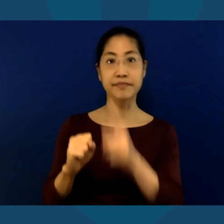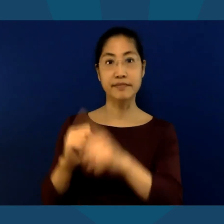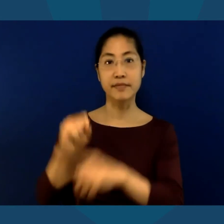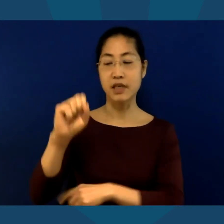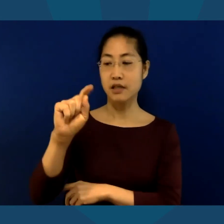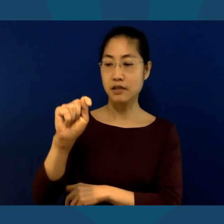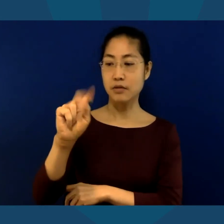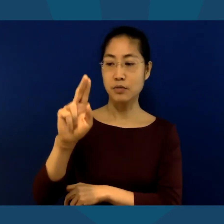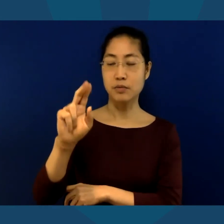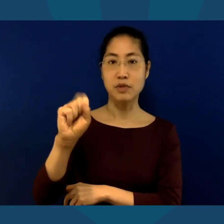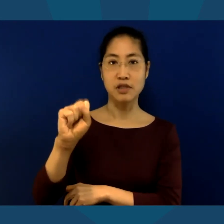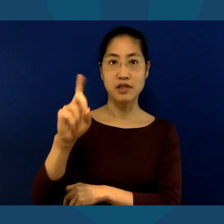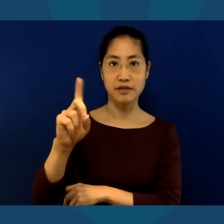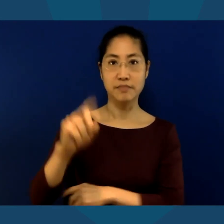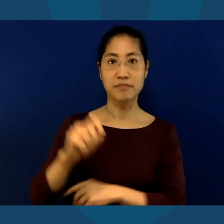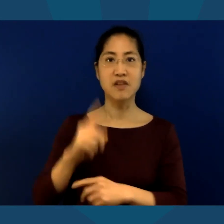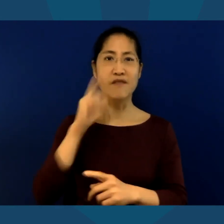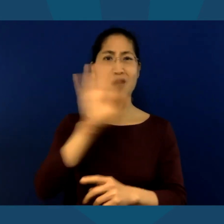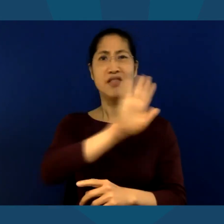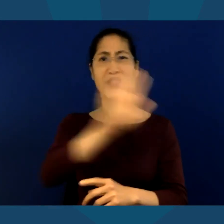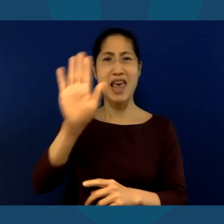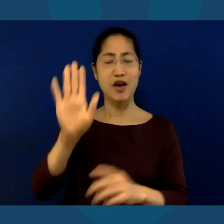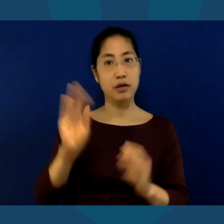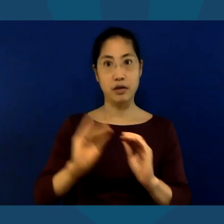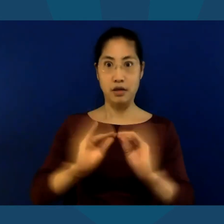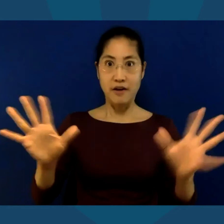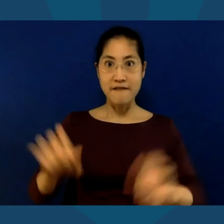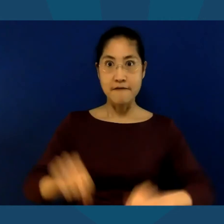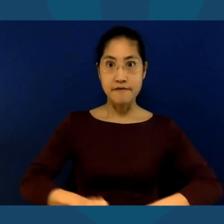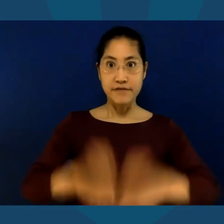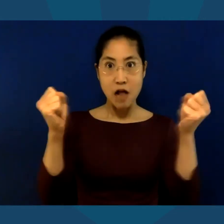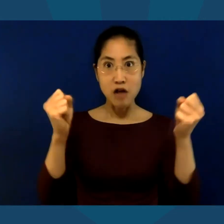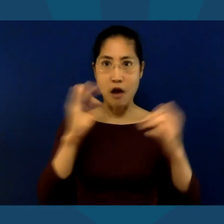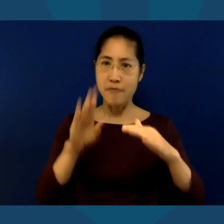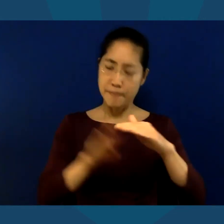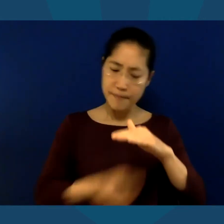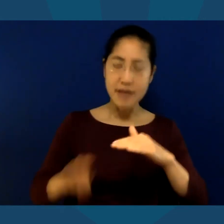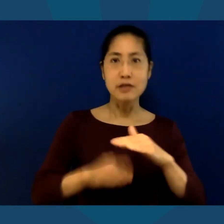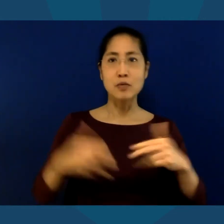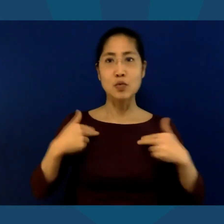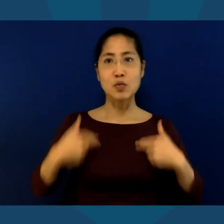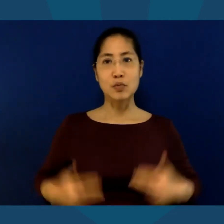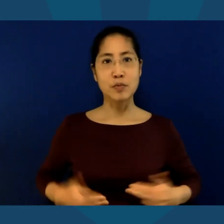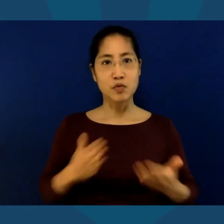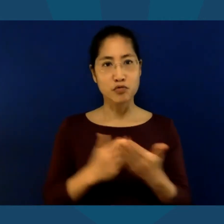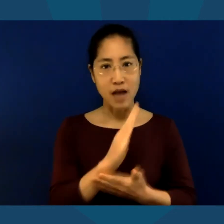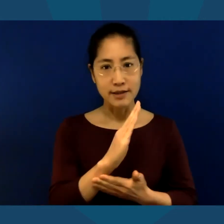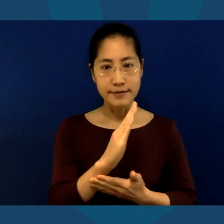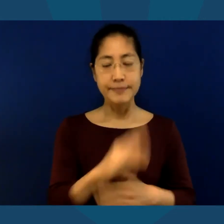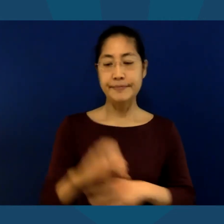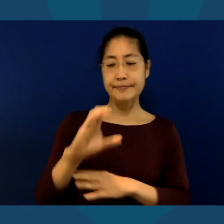for their blatant violations of basic human civil rights, civil